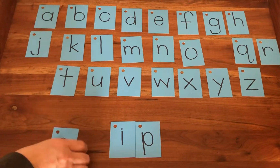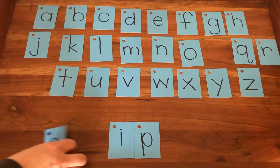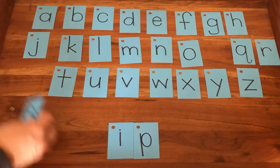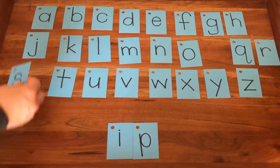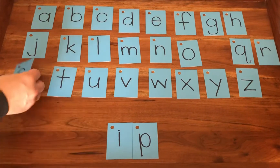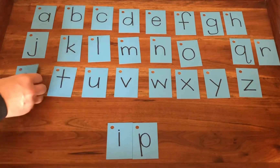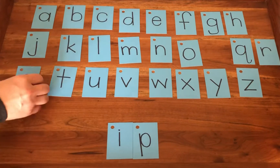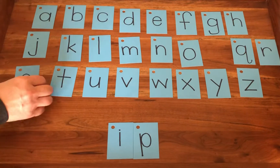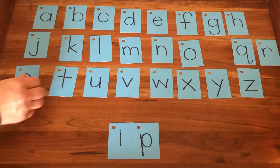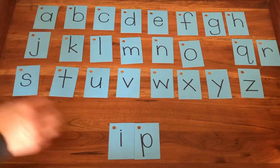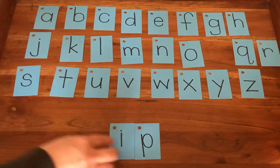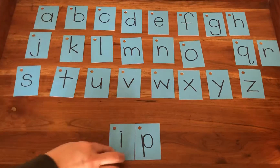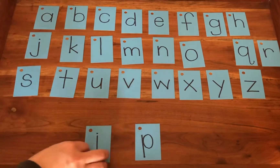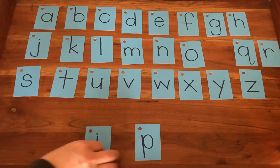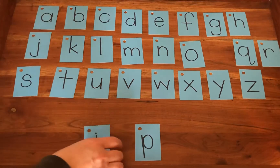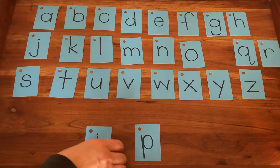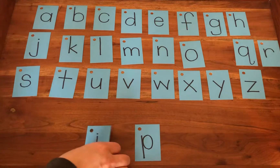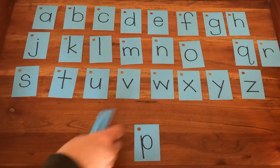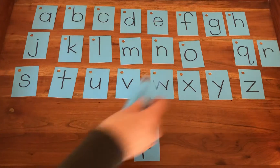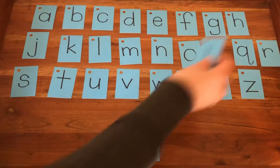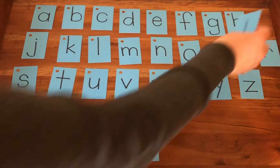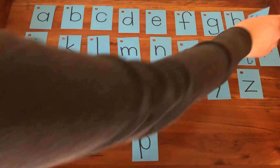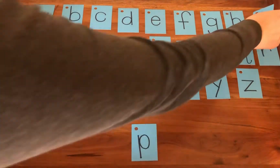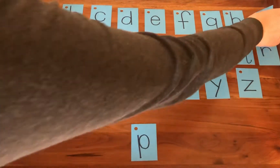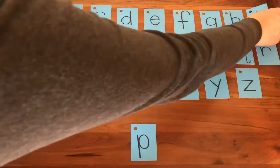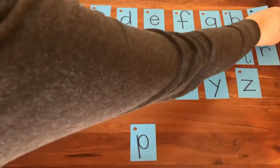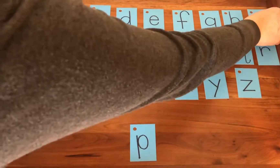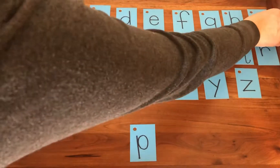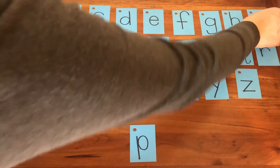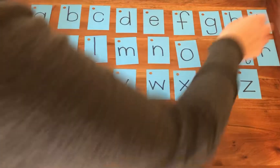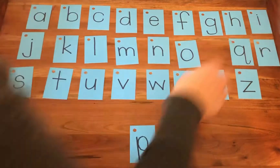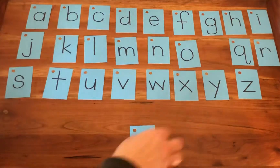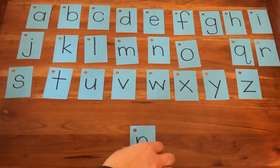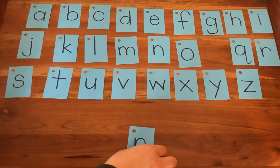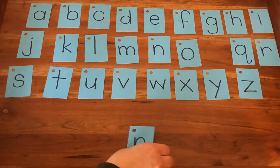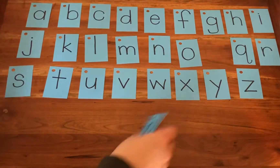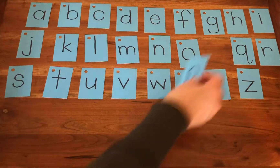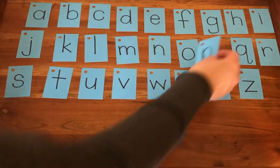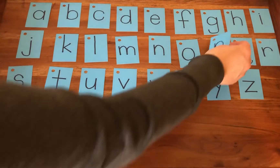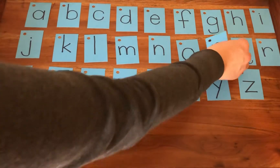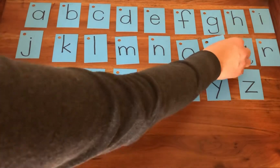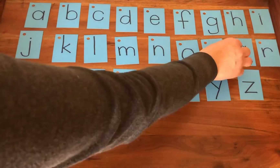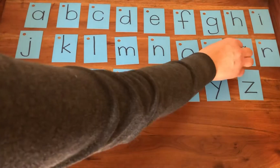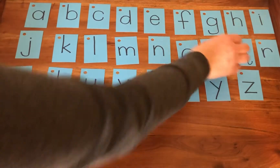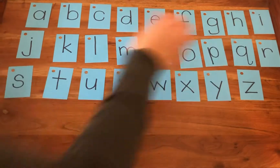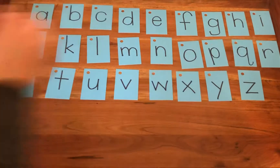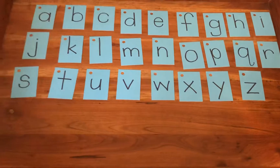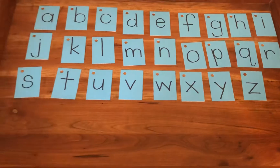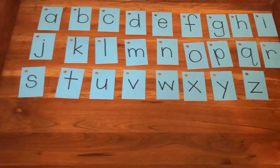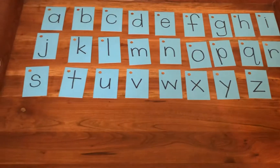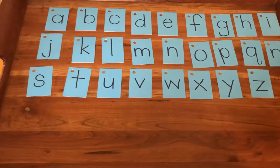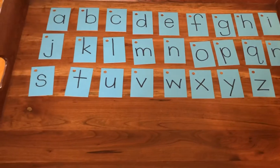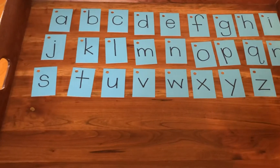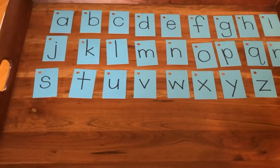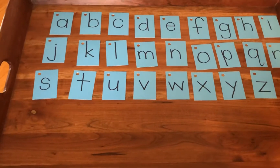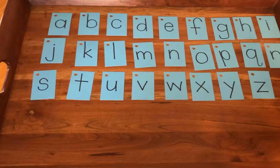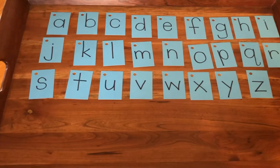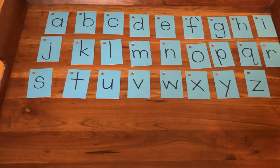letters back. And boys and girls, you can clean them up in a little bit. I do want to remind you that when you go to clean them